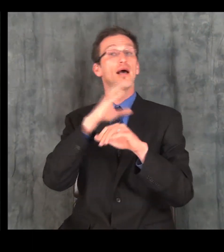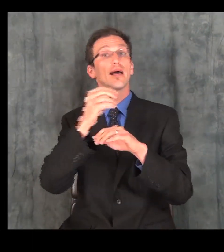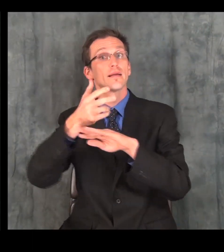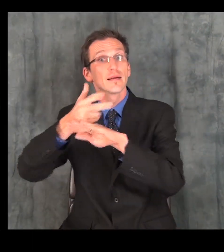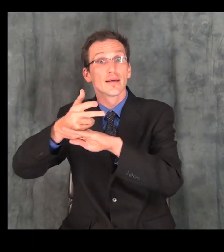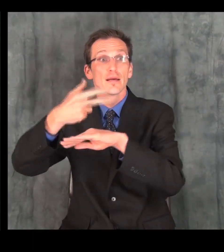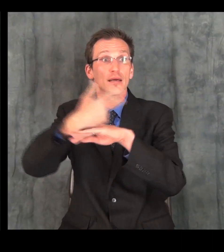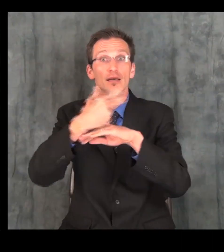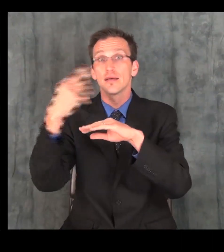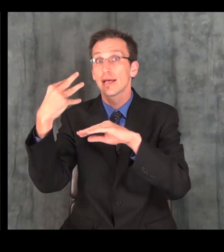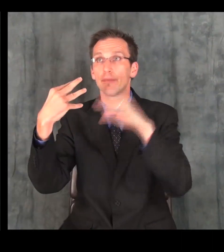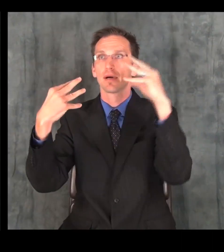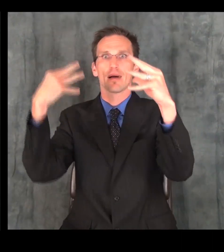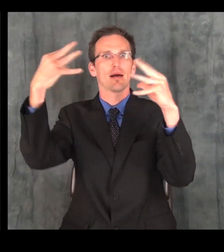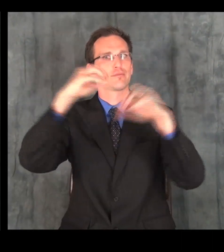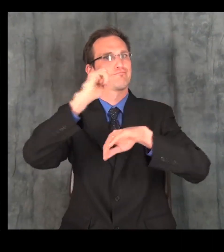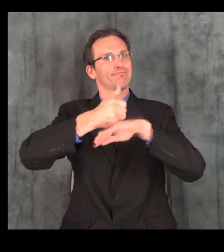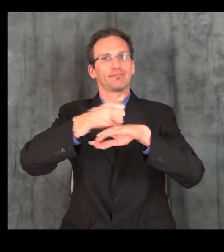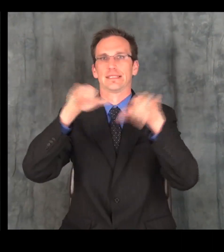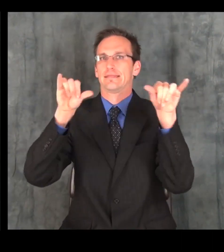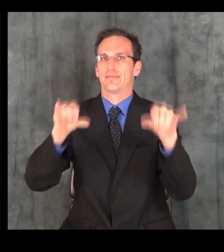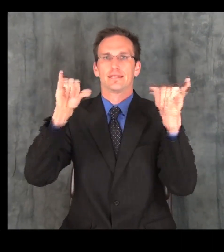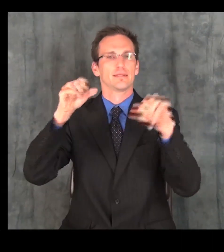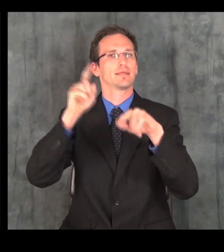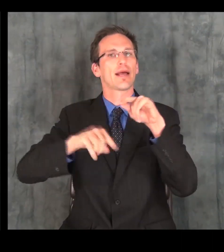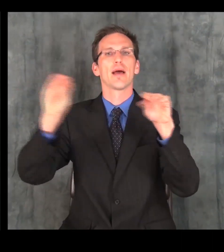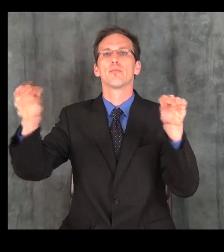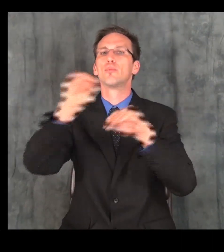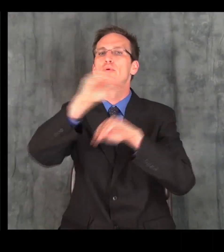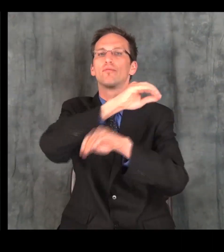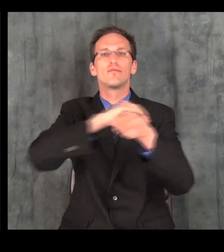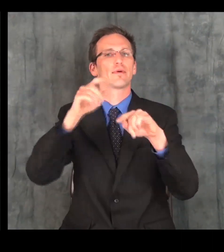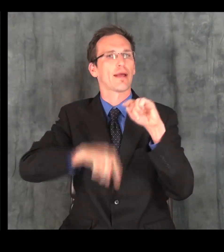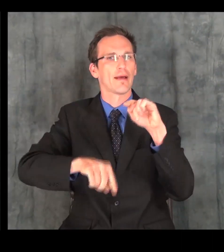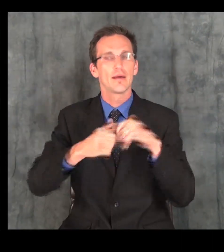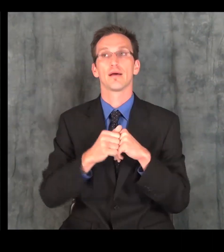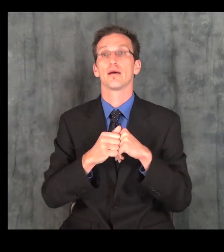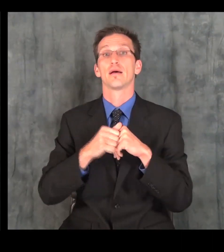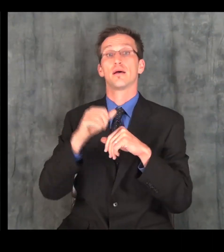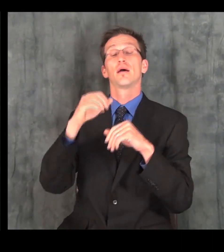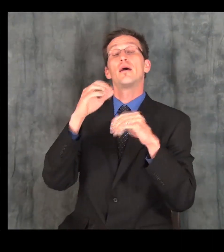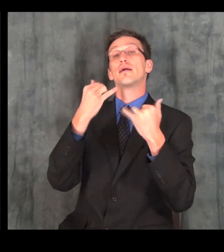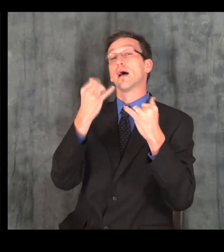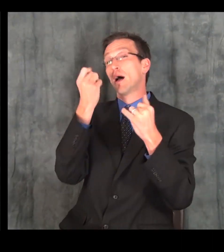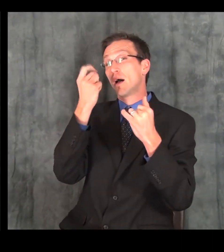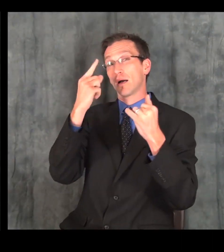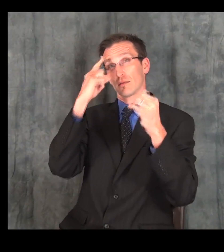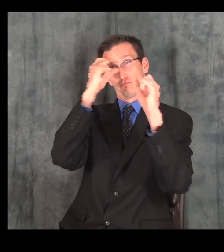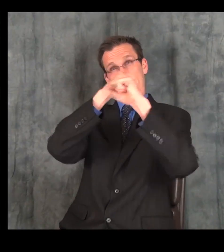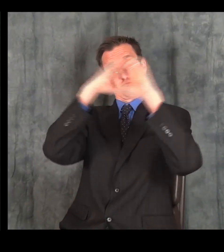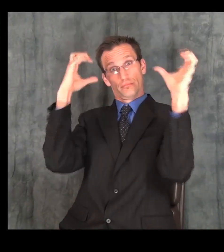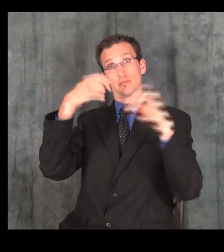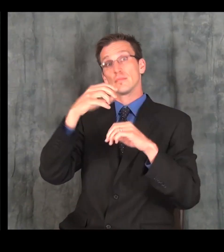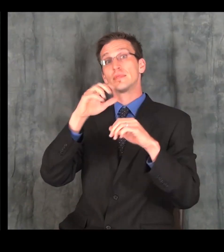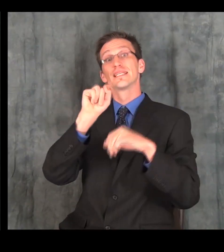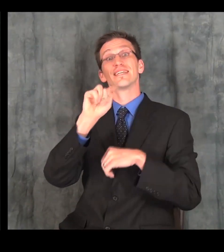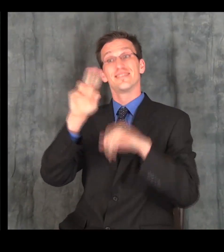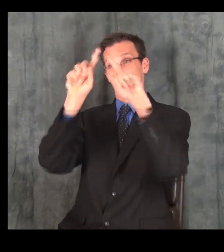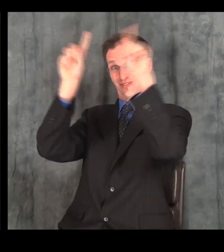key. Above the plasma screen, you would have 3, 4, maybe 5